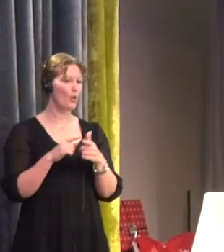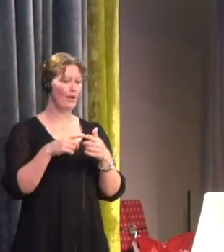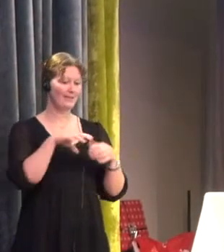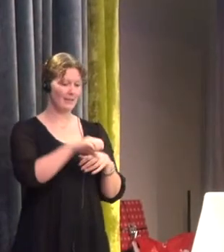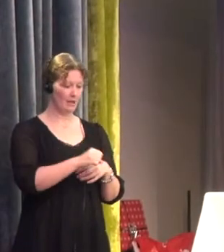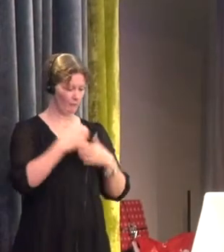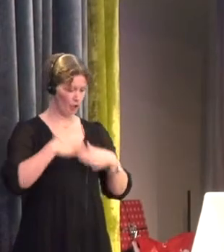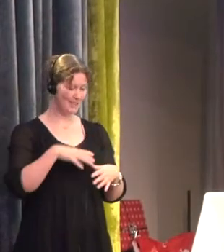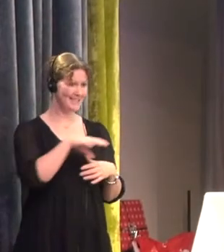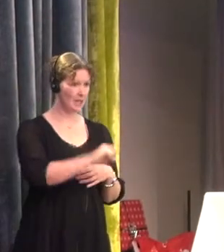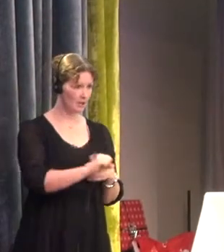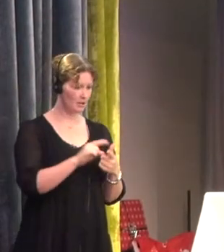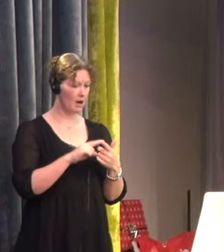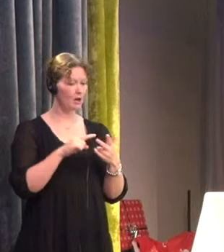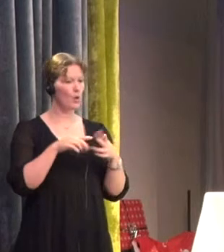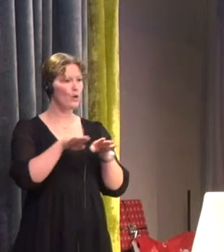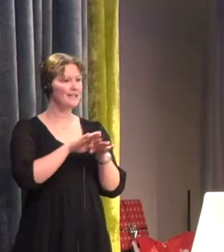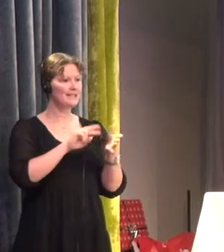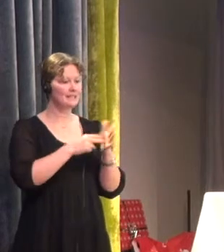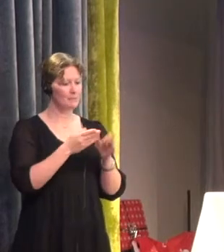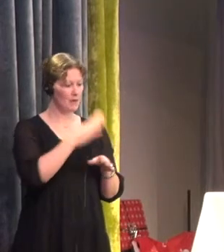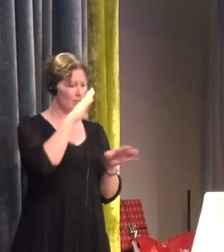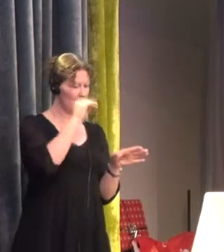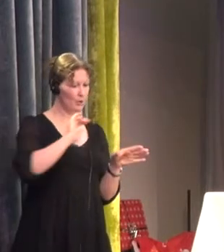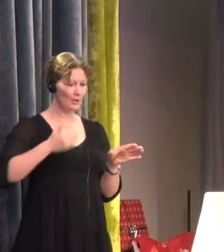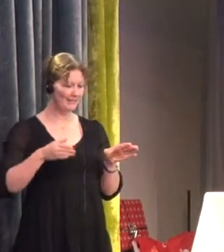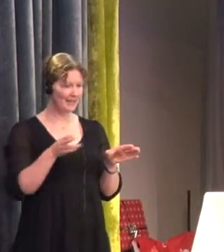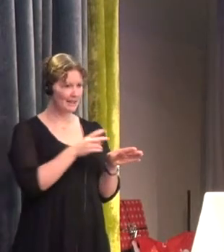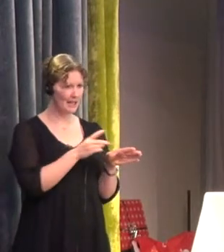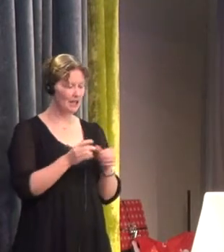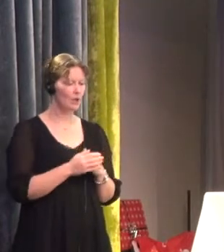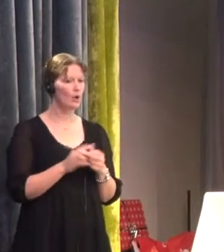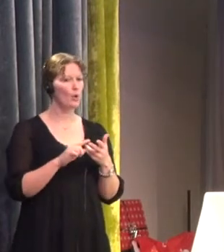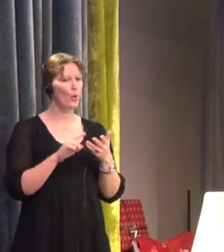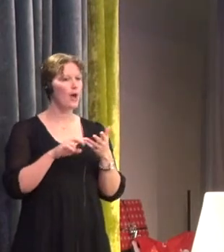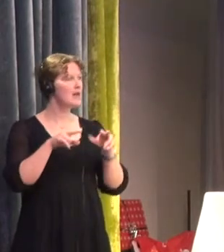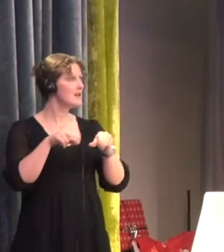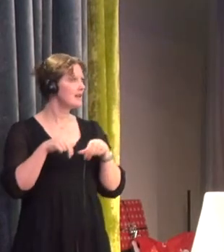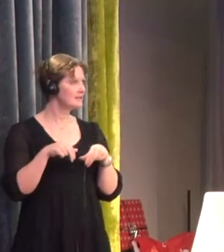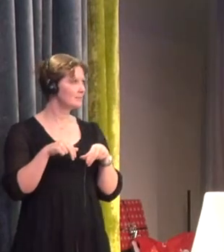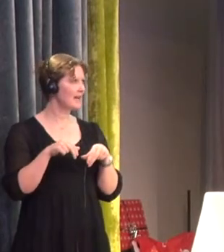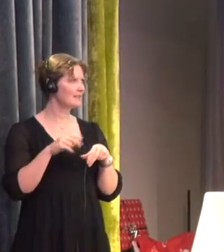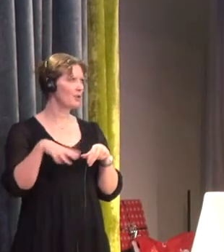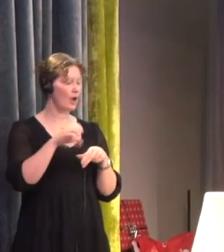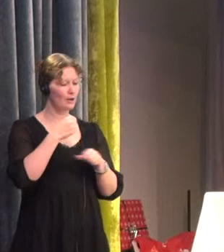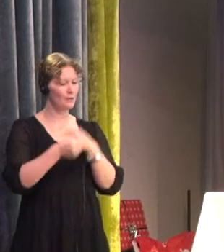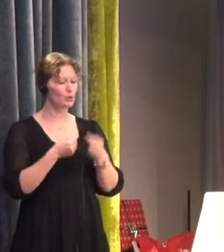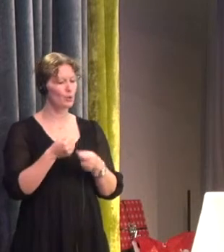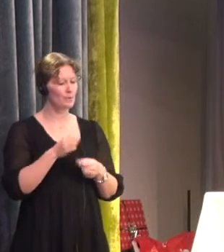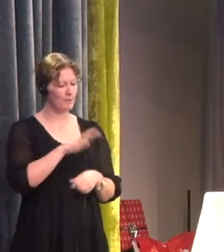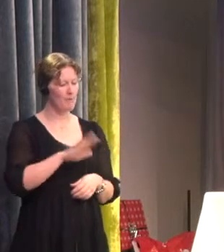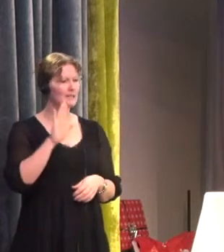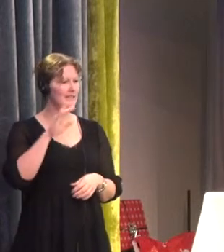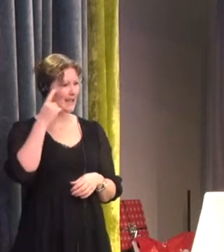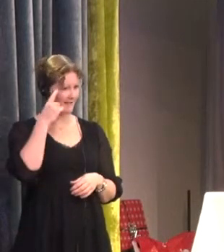men and women, and respect for the evolving capacities of children with disabilities. Article 5 on equality